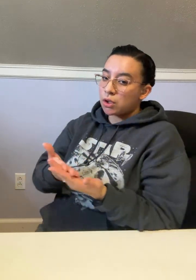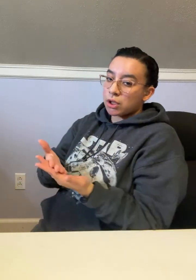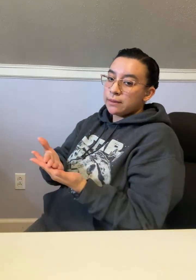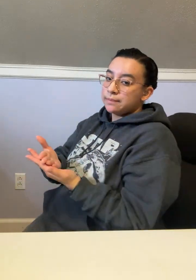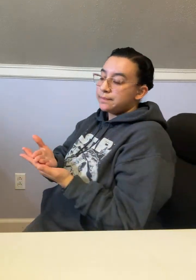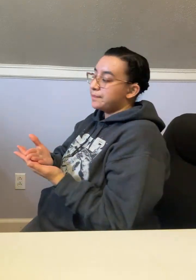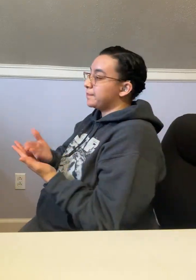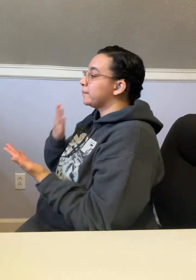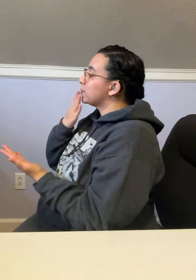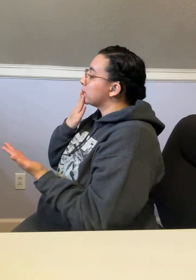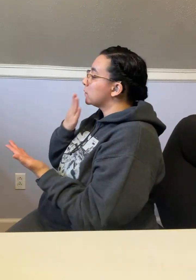Good.